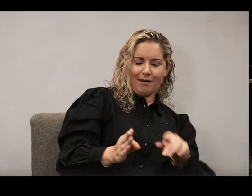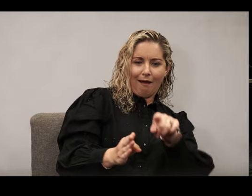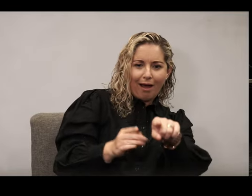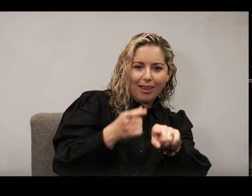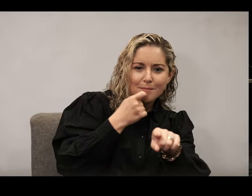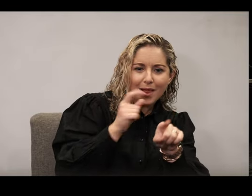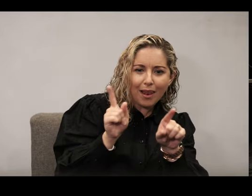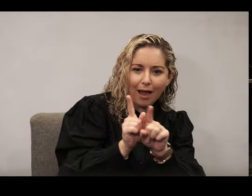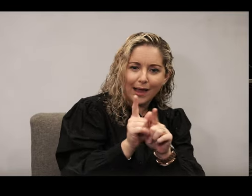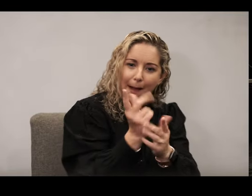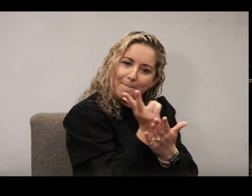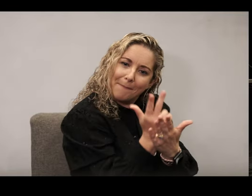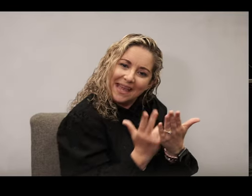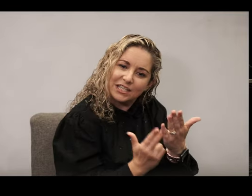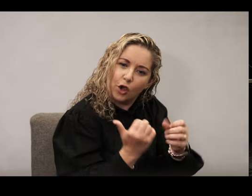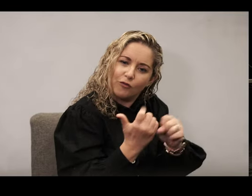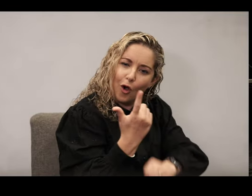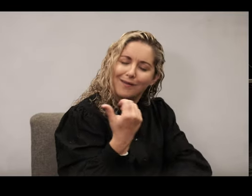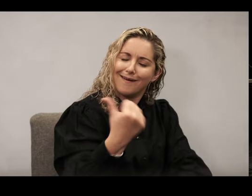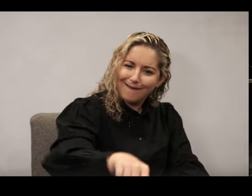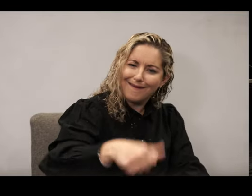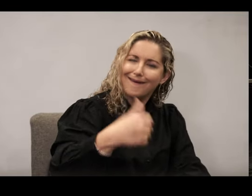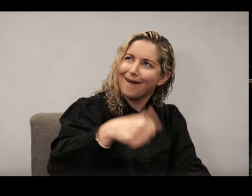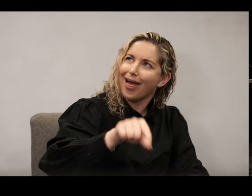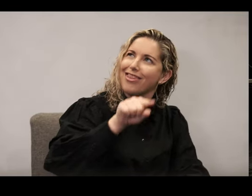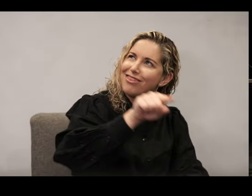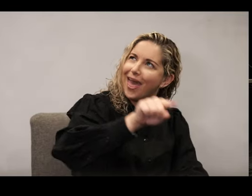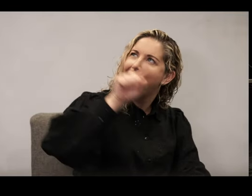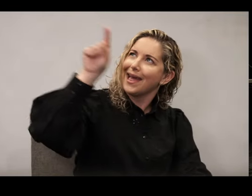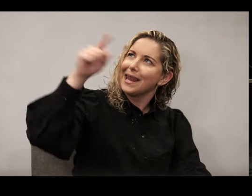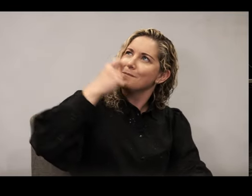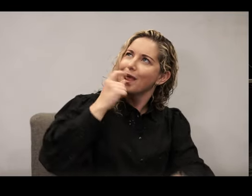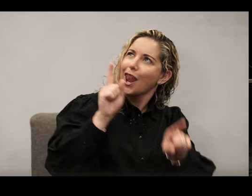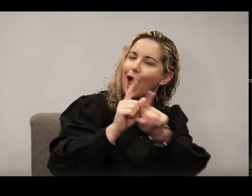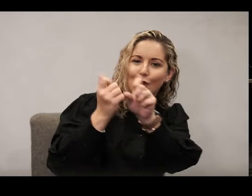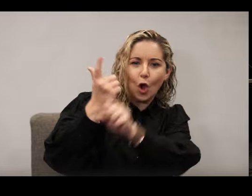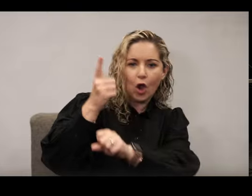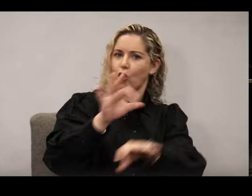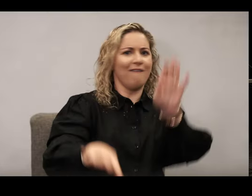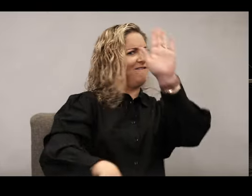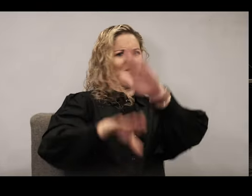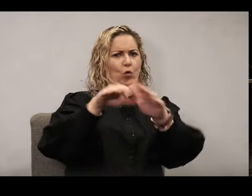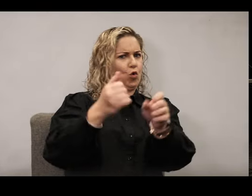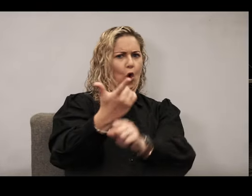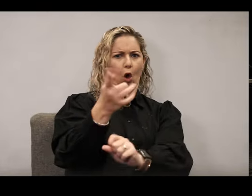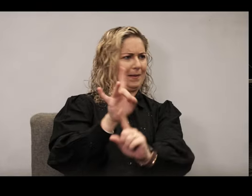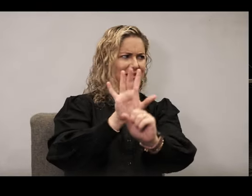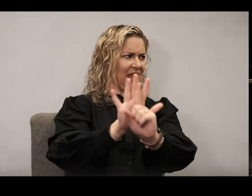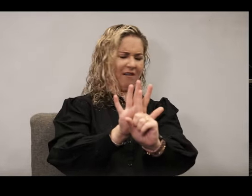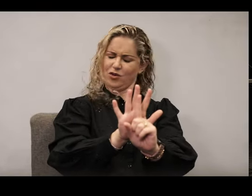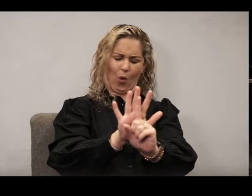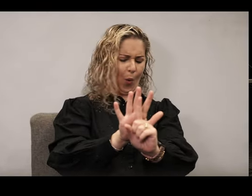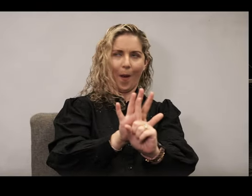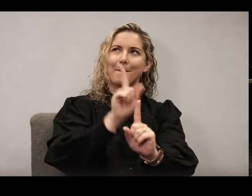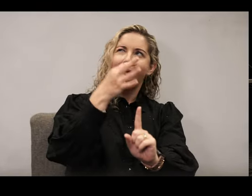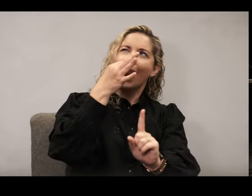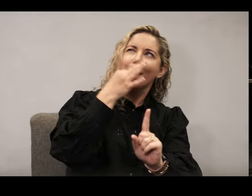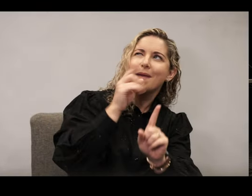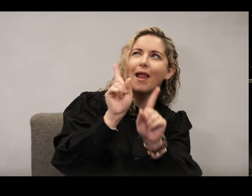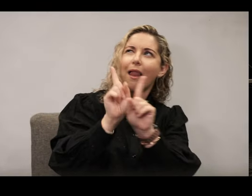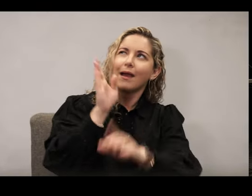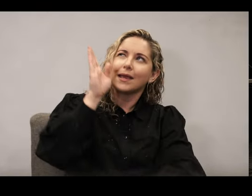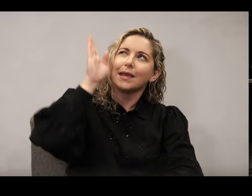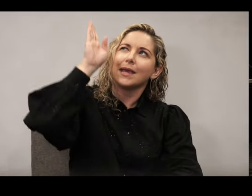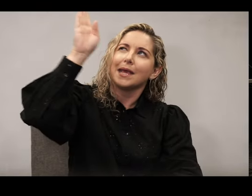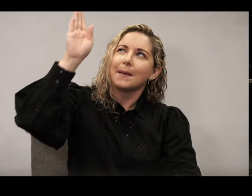Ah, that's what God is like. Not in all fullness, but a clear picture of who God is walking on this